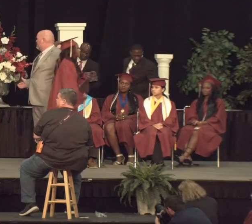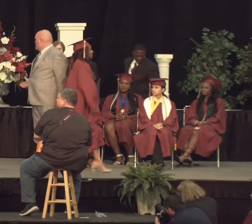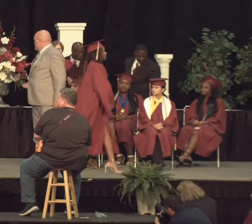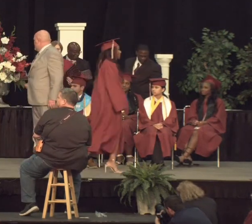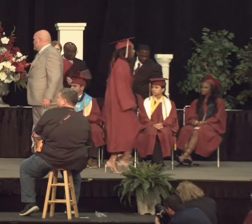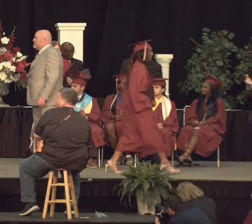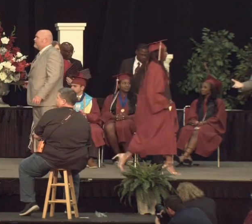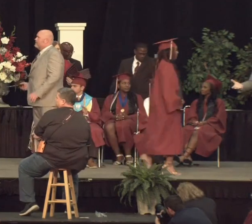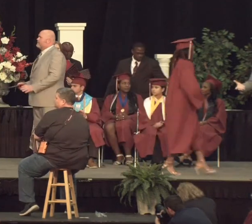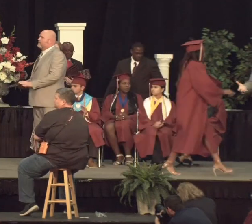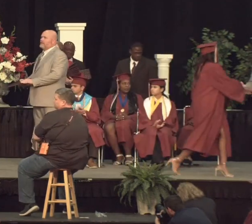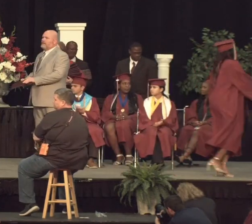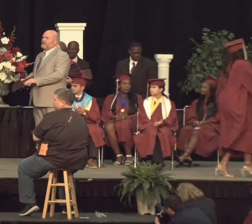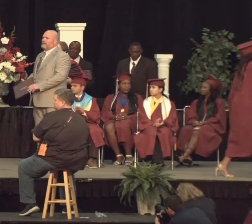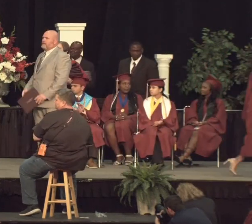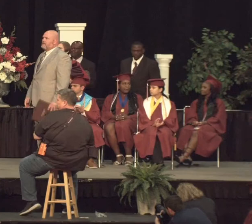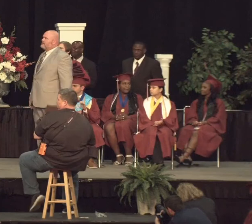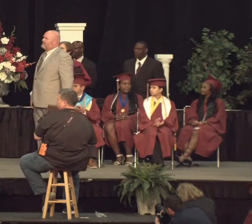Jamel Seymour.